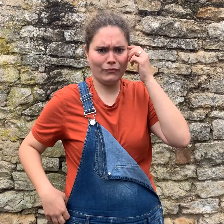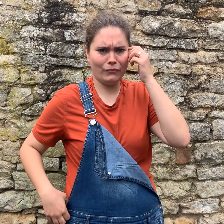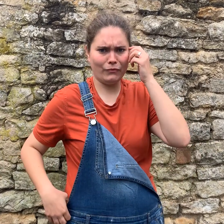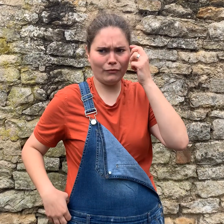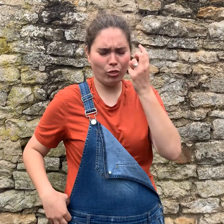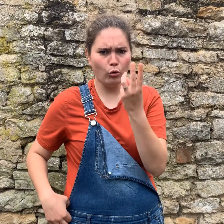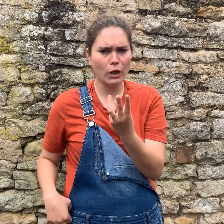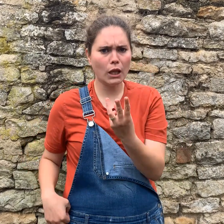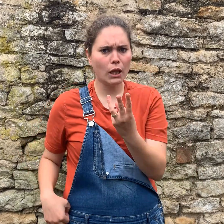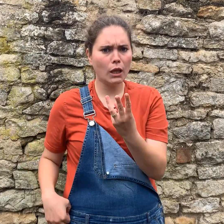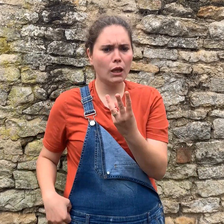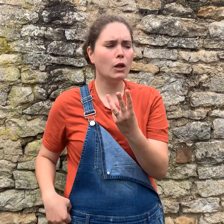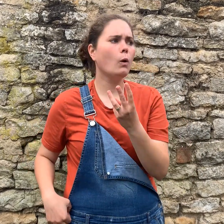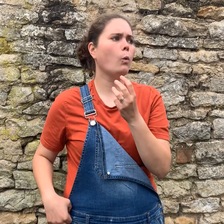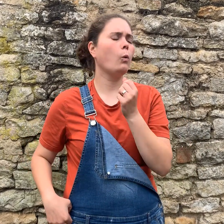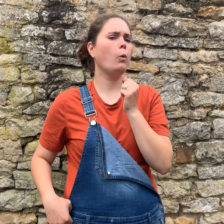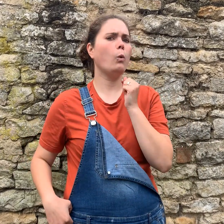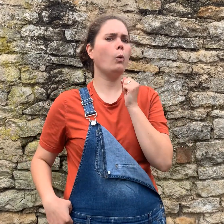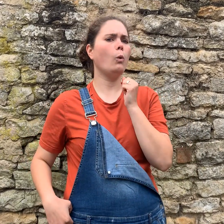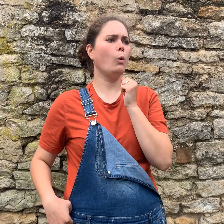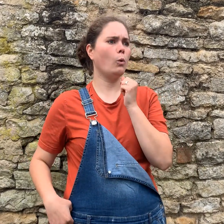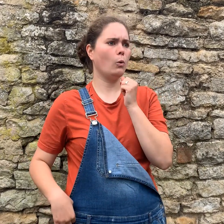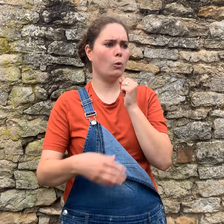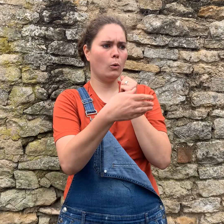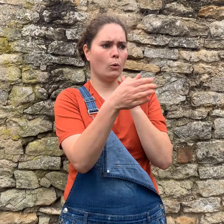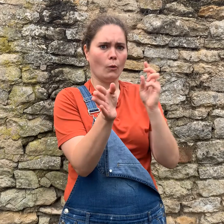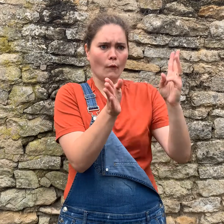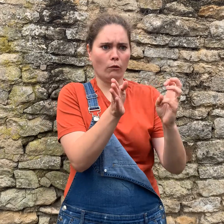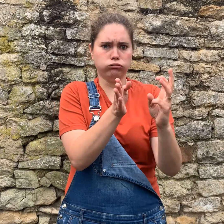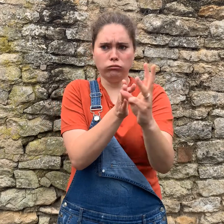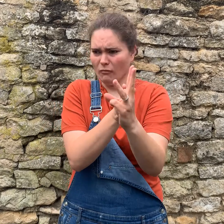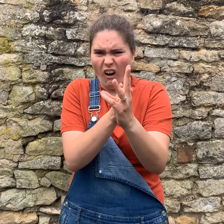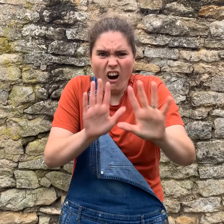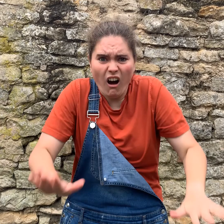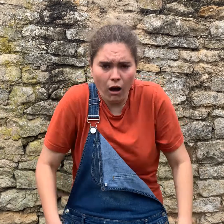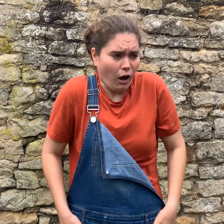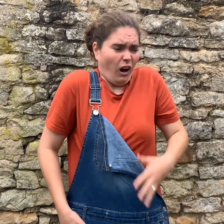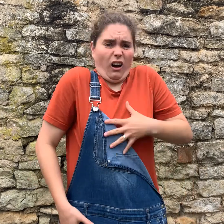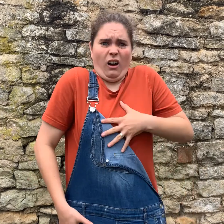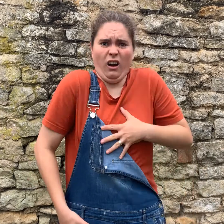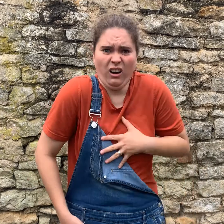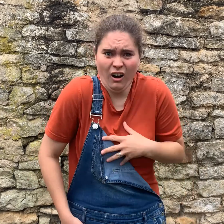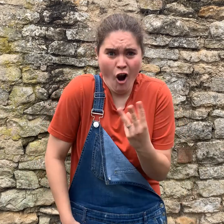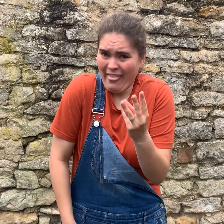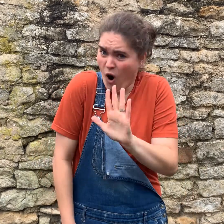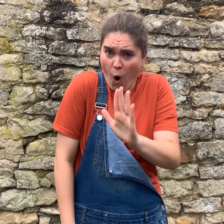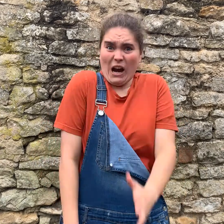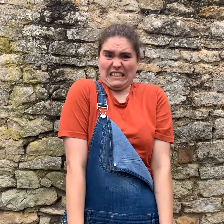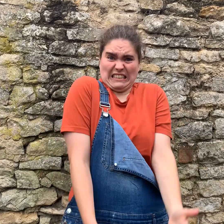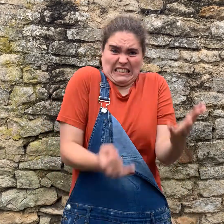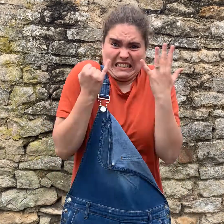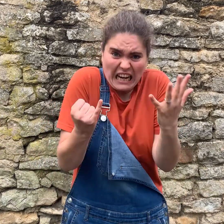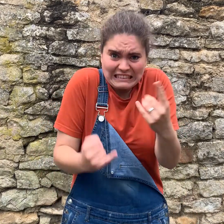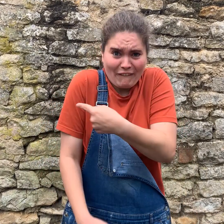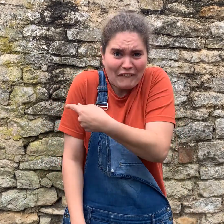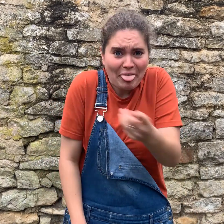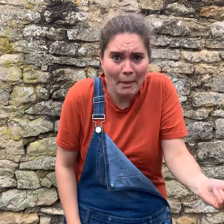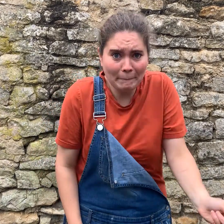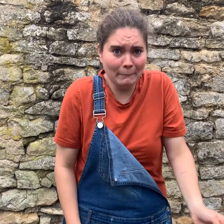table. 3. Oh, and then the door opened again and 3 more. This time,